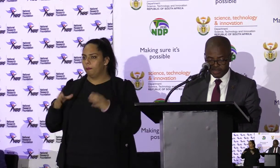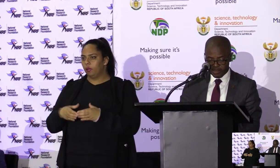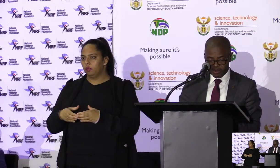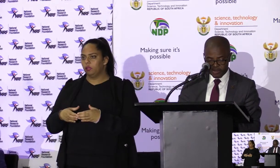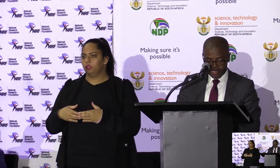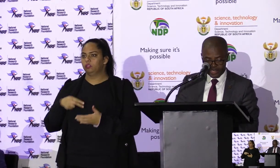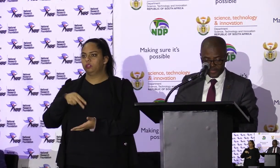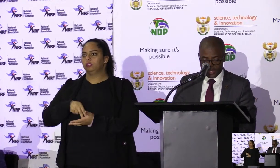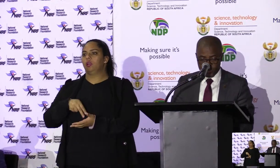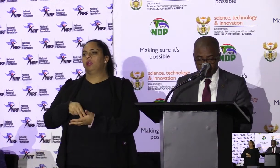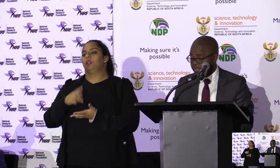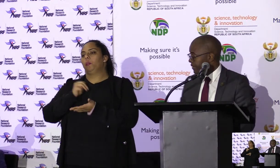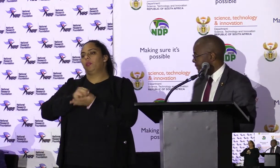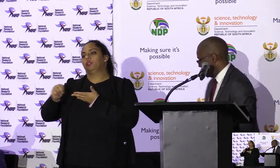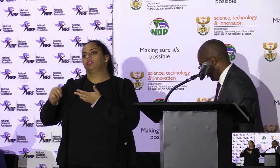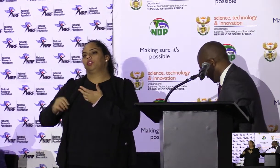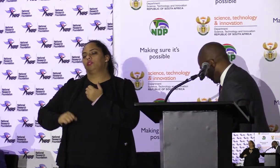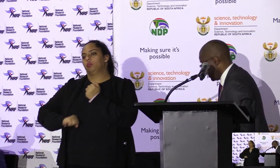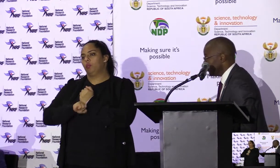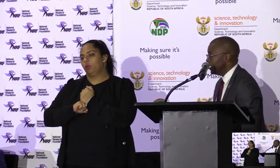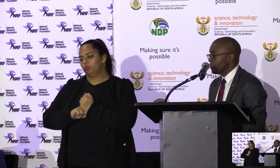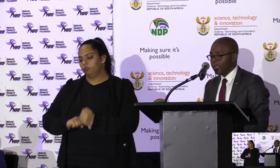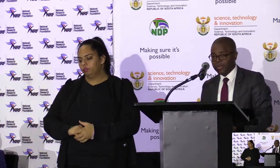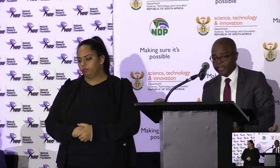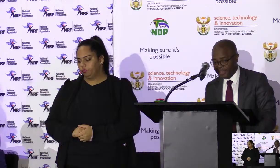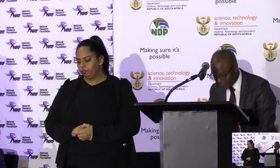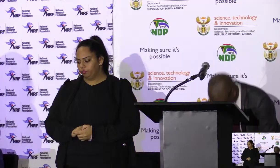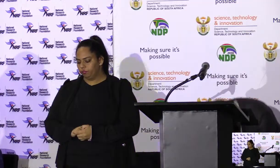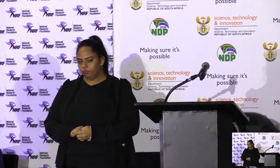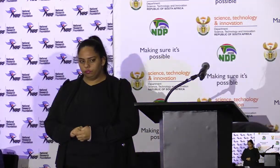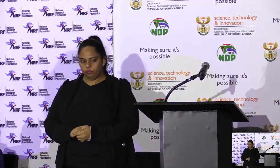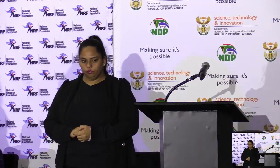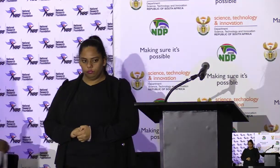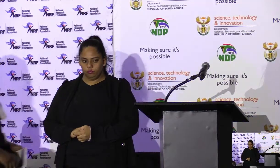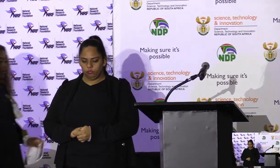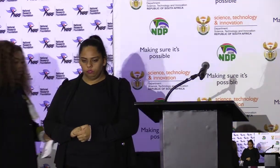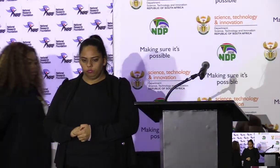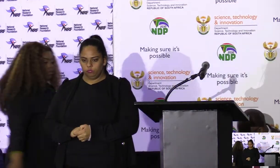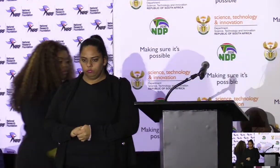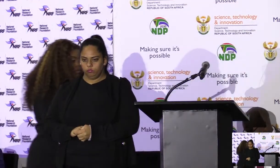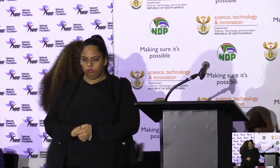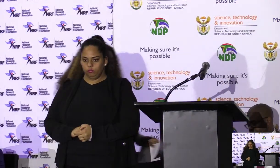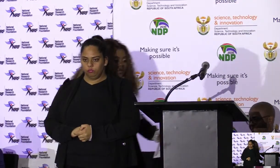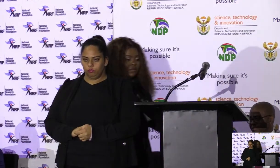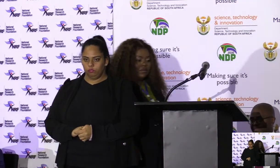extend the message of support. Thank you. Let's all come here.